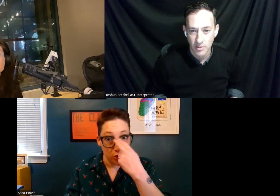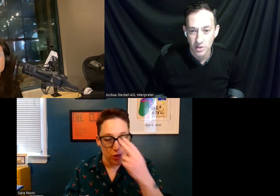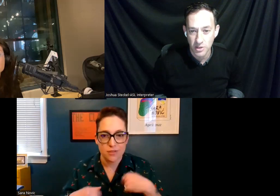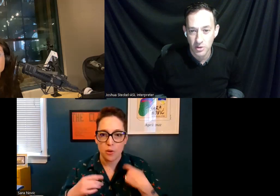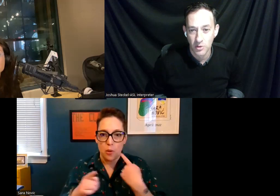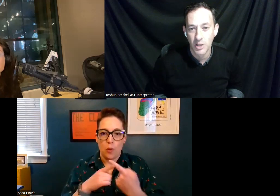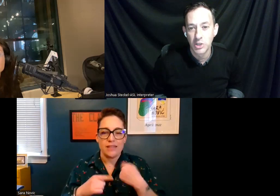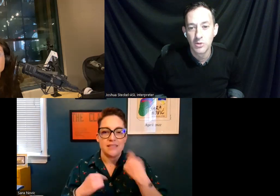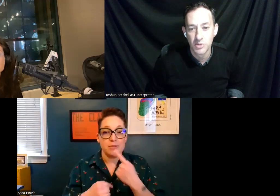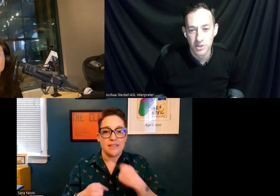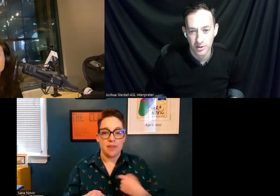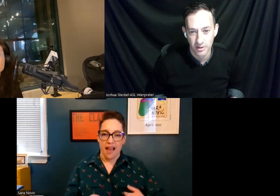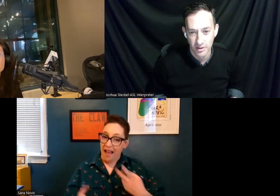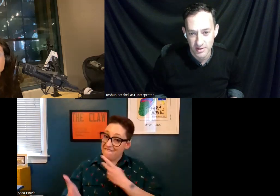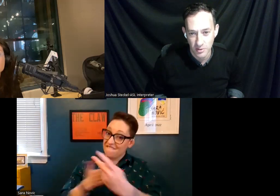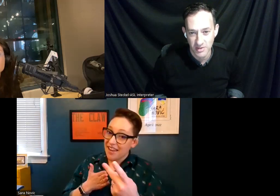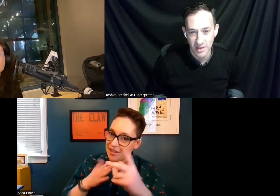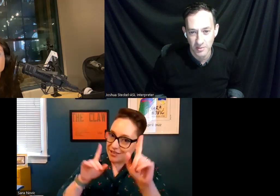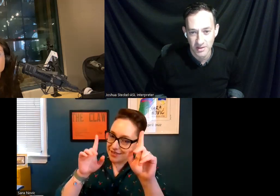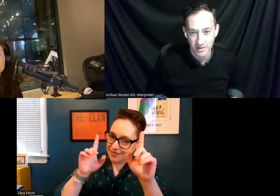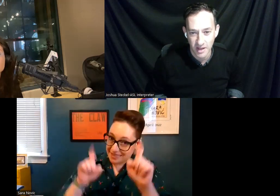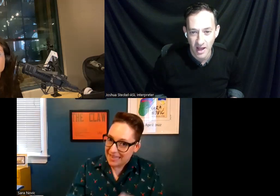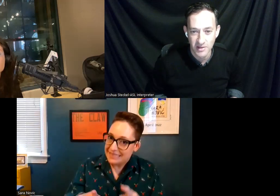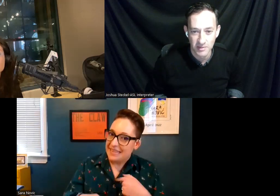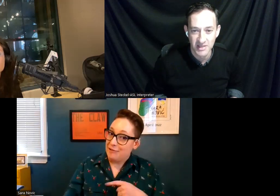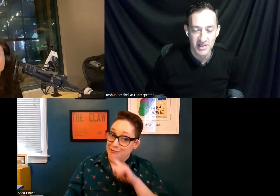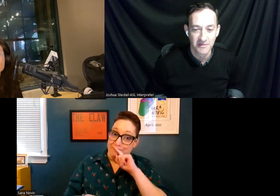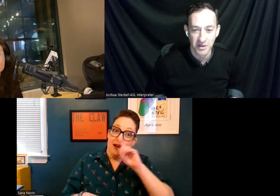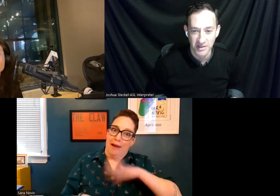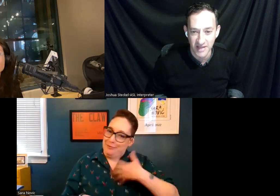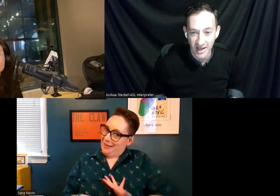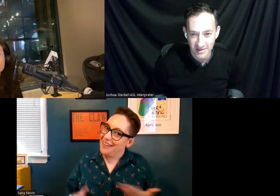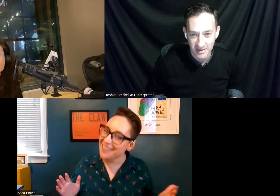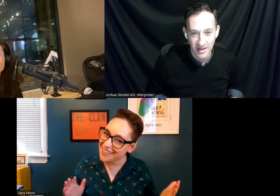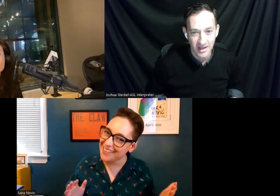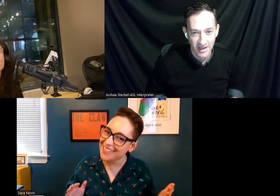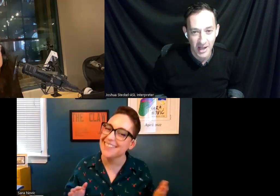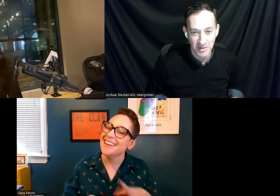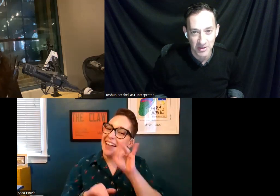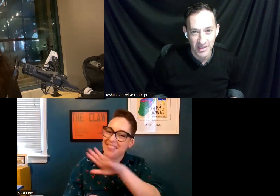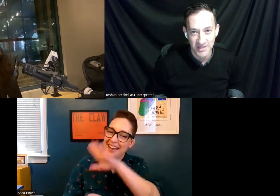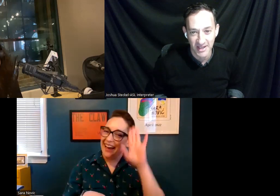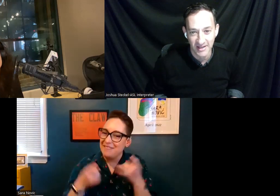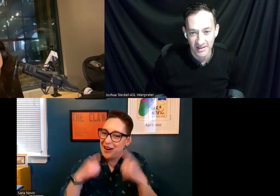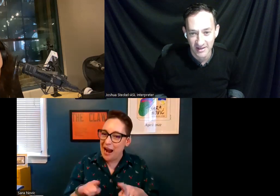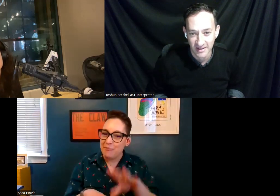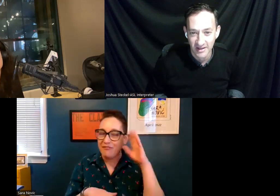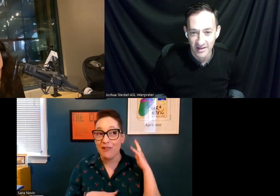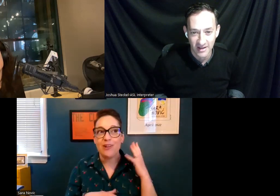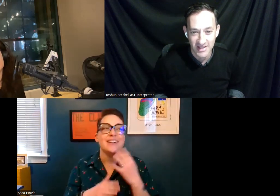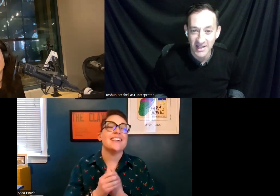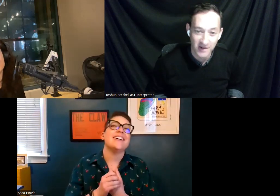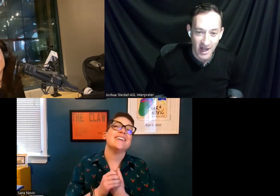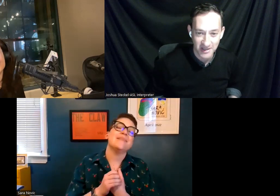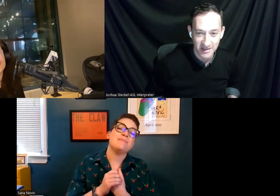I was also a huge nerd. So when somebody says I failed a test, it got me really upset.